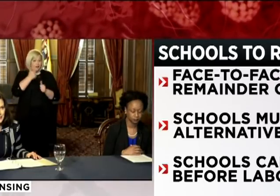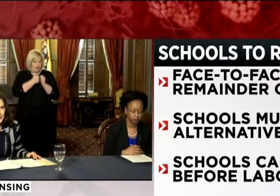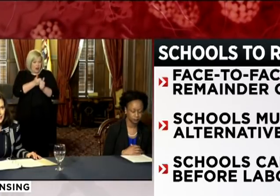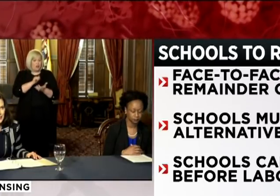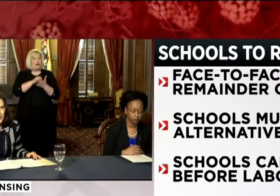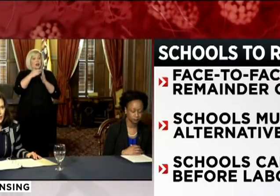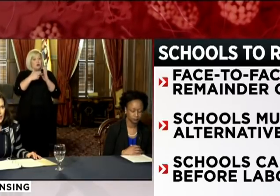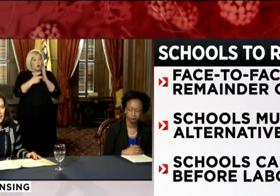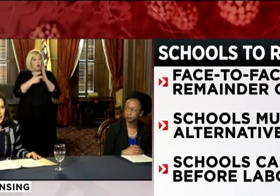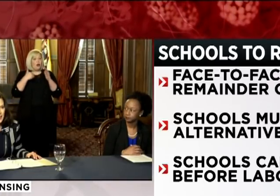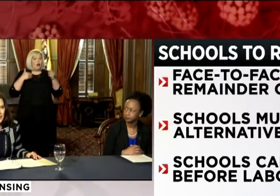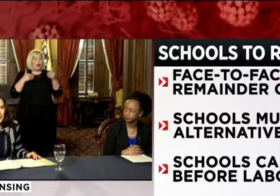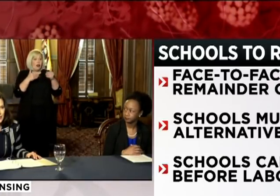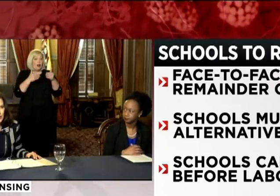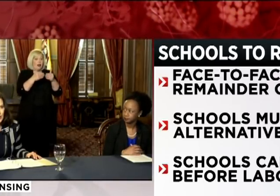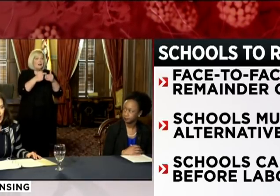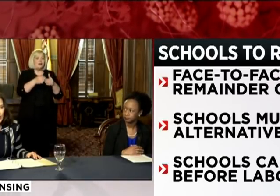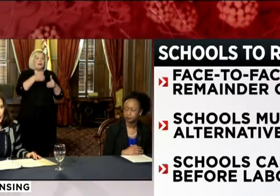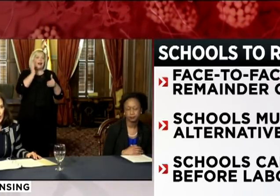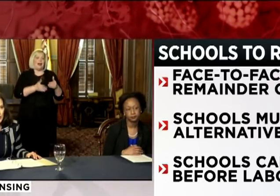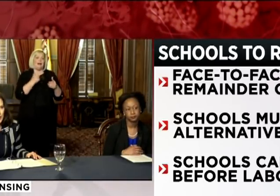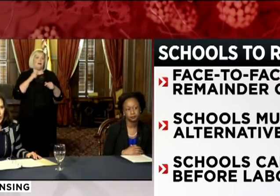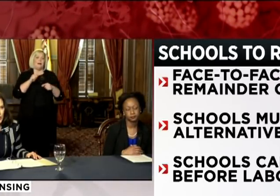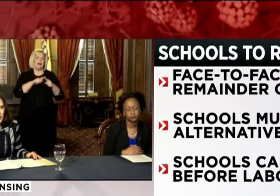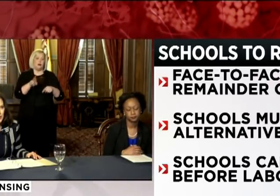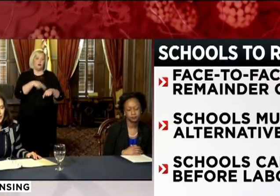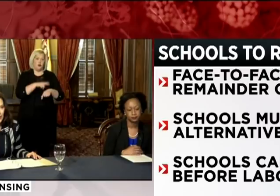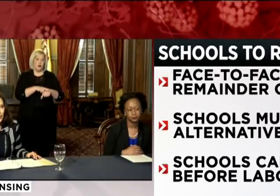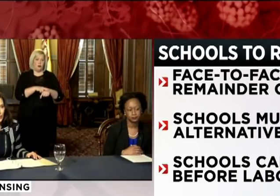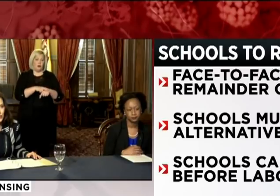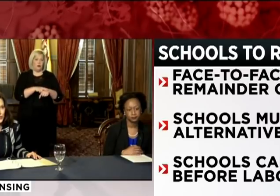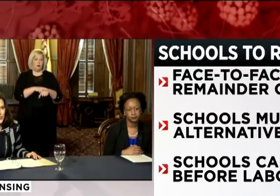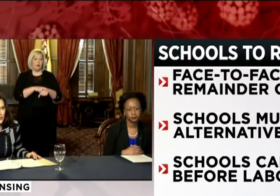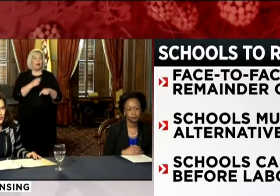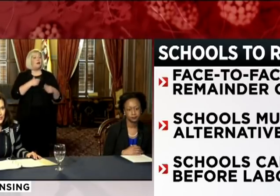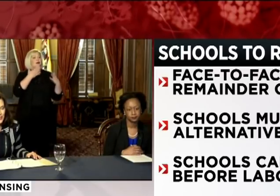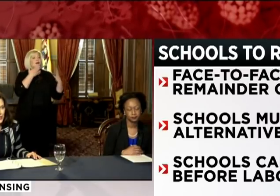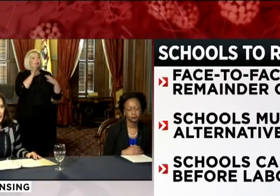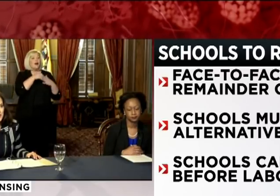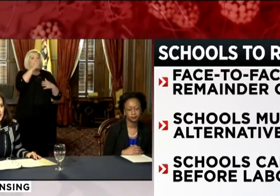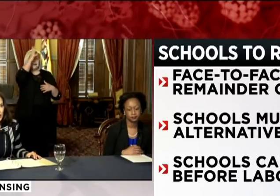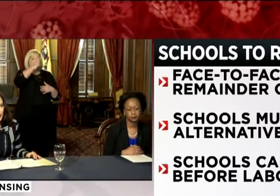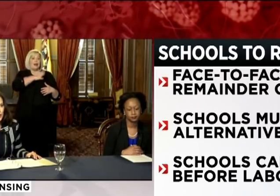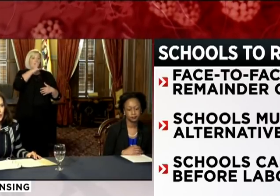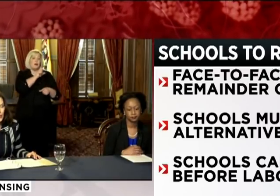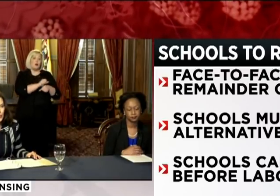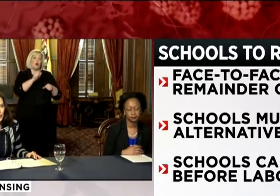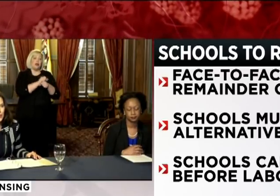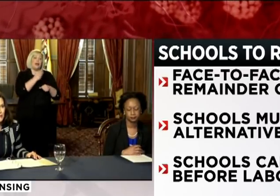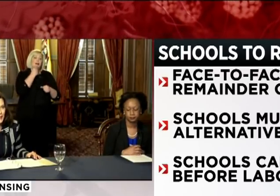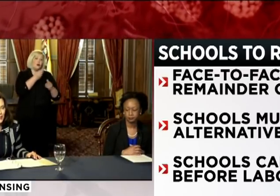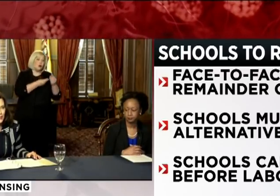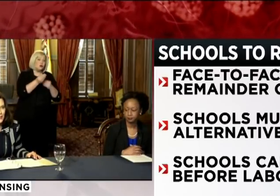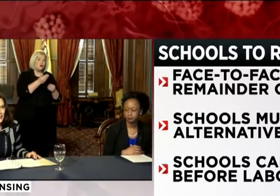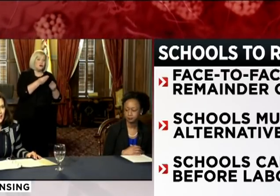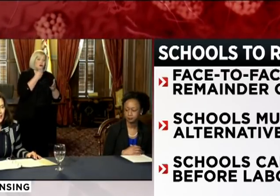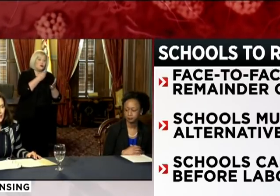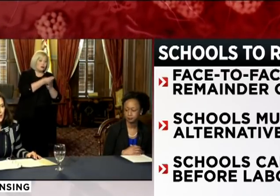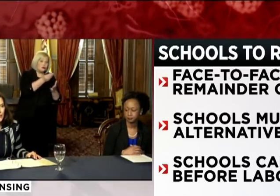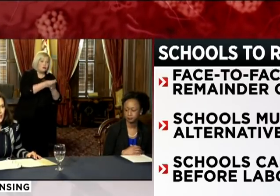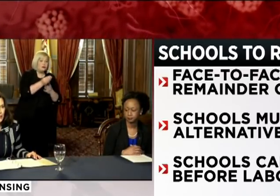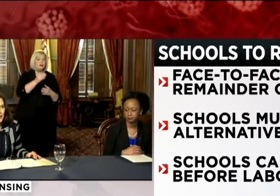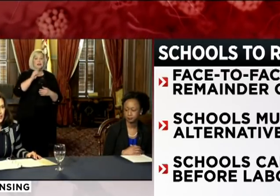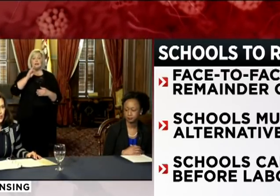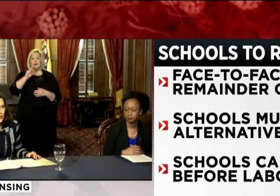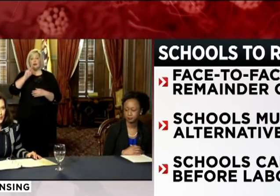the end. I want to thank the hardworking men and women in our grocery stores, and the UFCW and Kroger and Meijer,